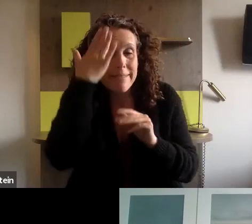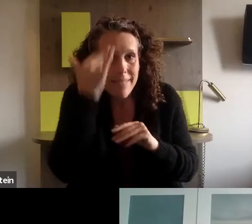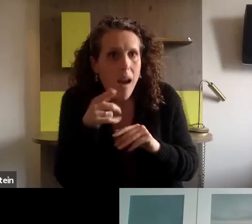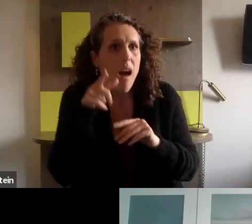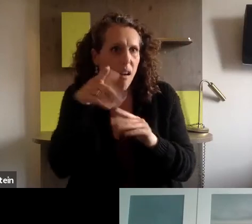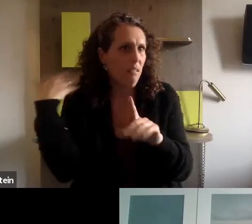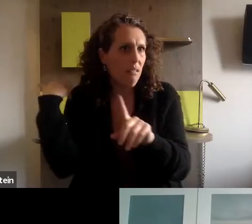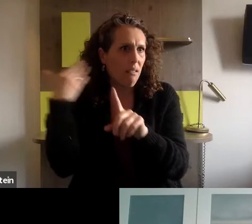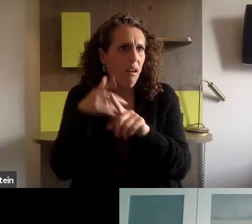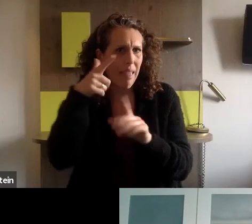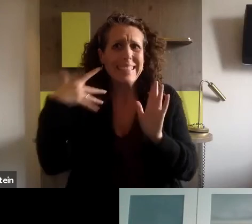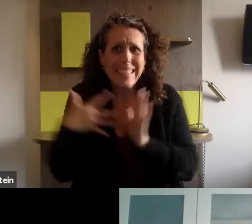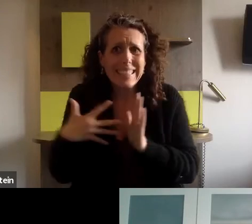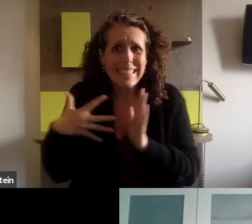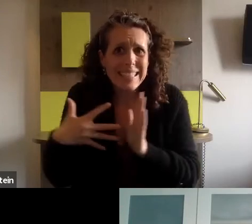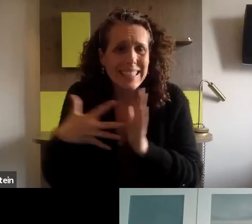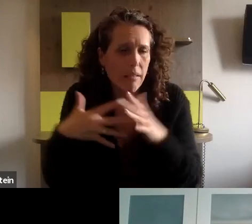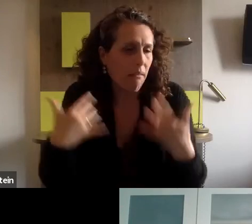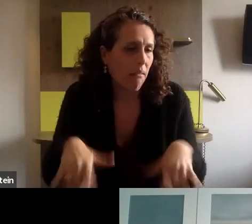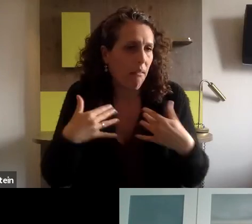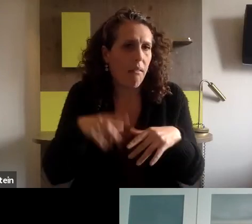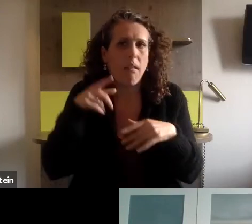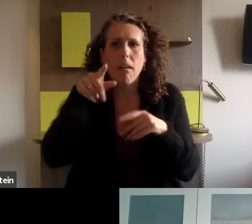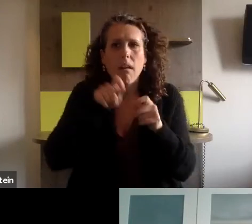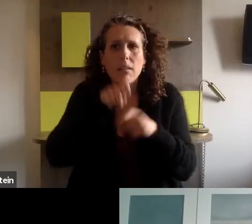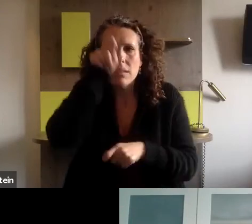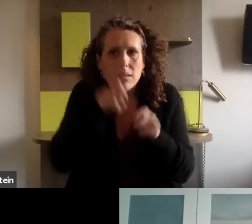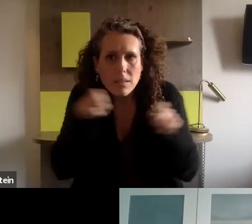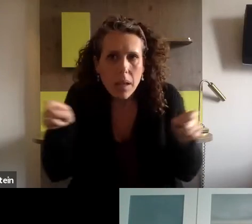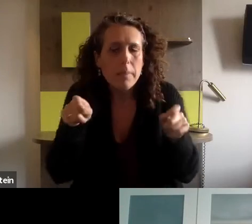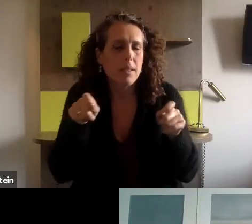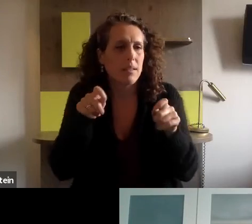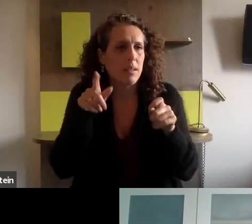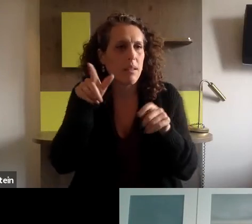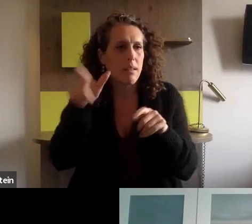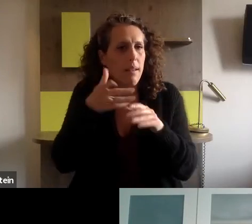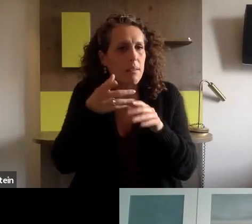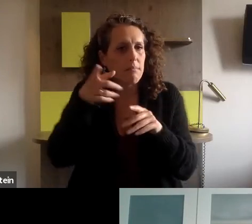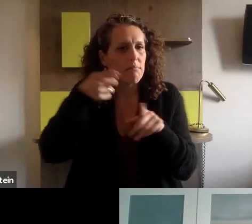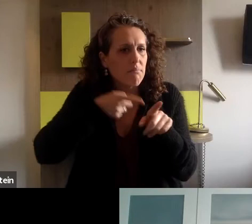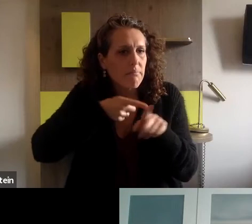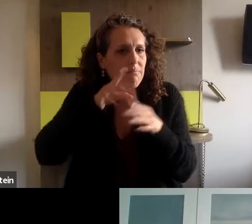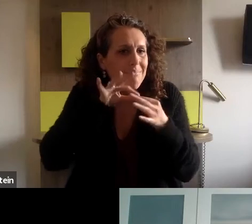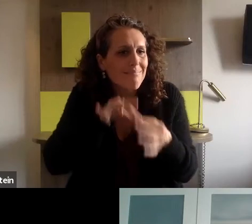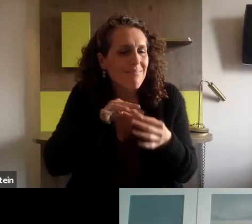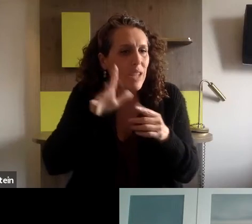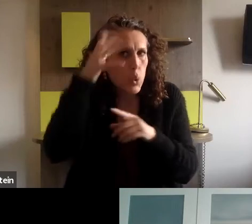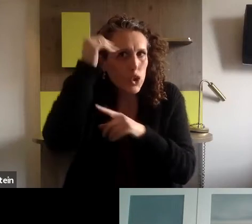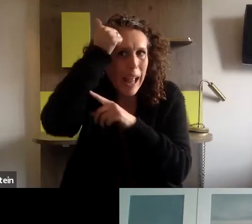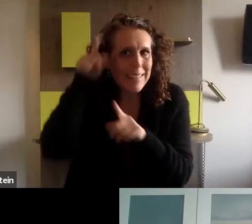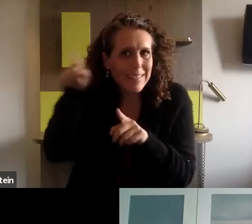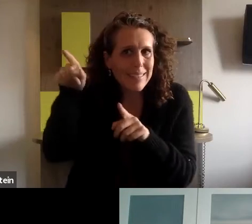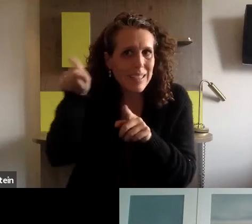development for assessing functional skills in their students in Utrecht. So maybe they can hook